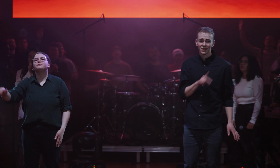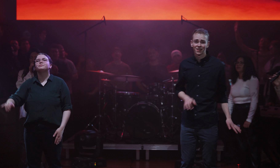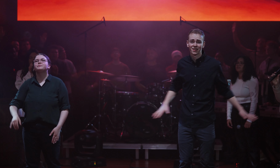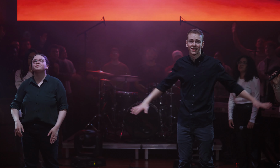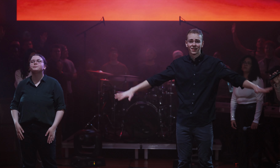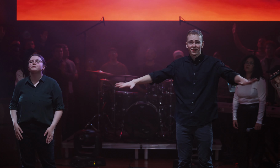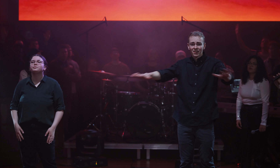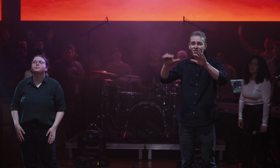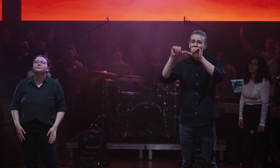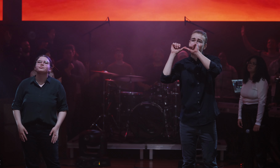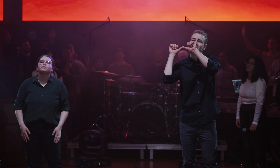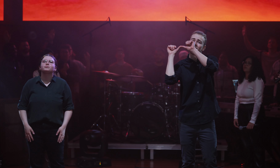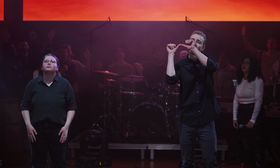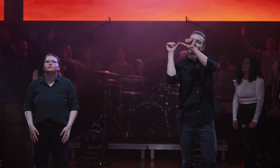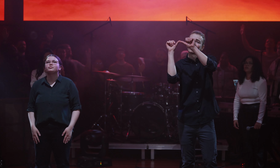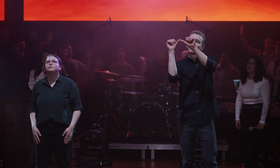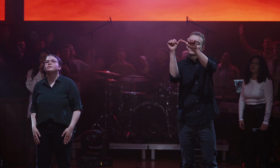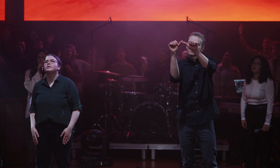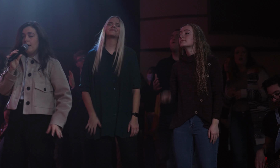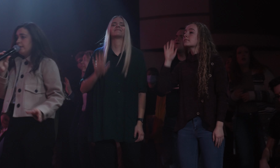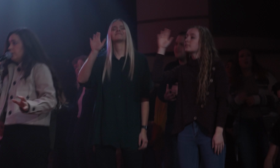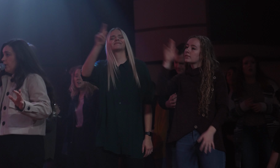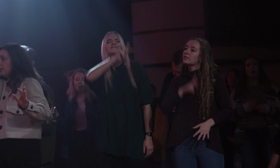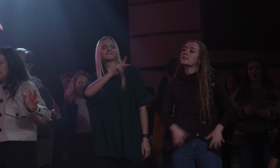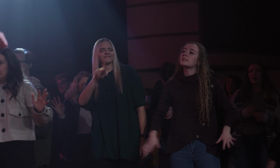Your kingdom reigns forever.